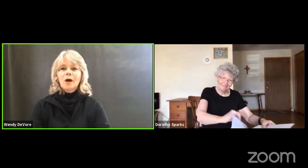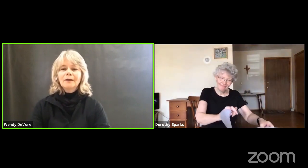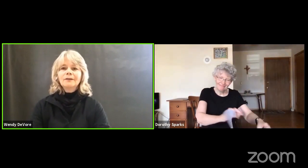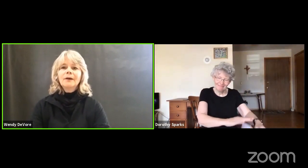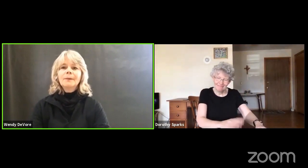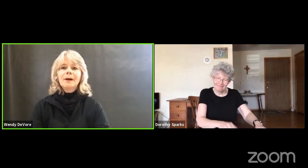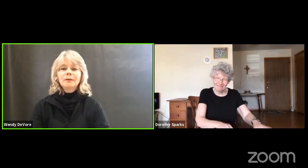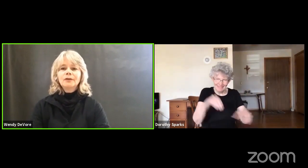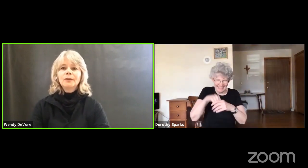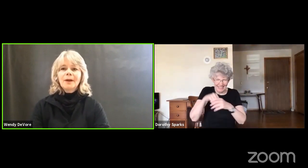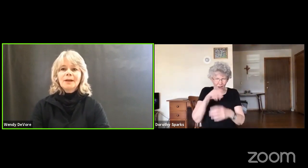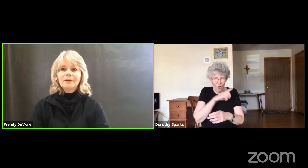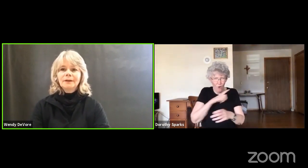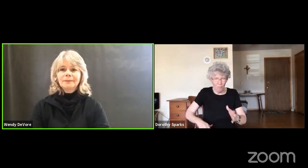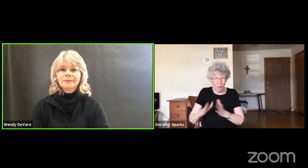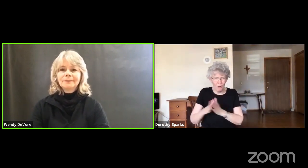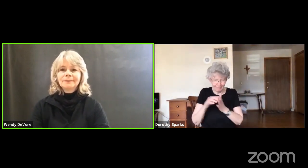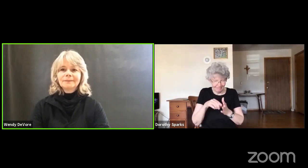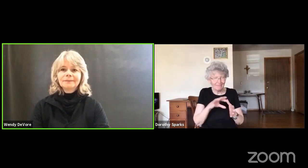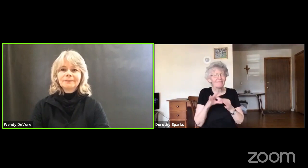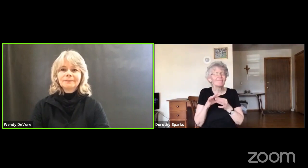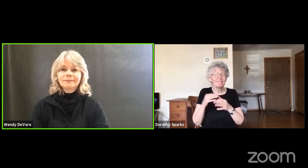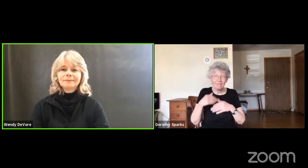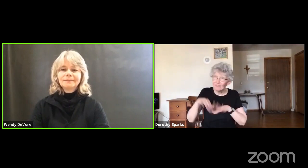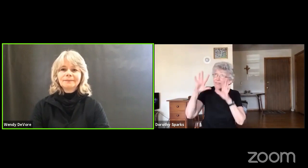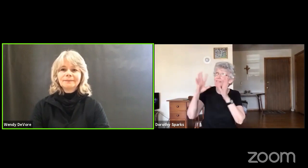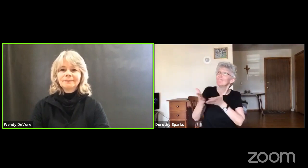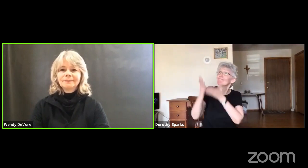also talks about surrender.